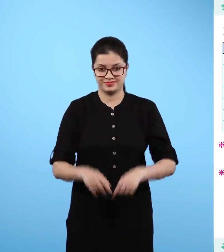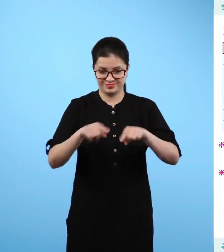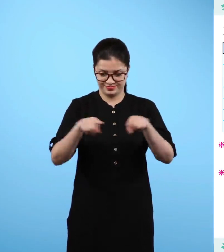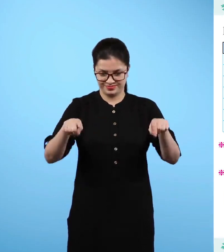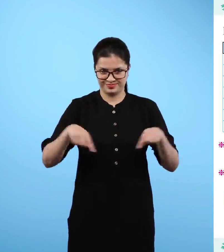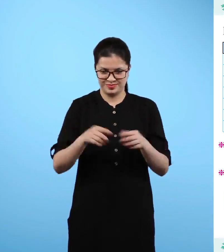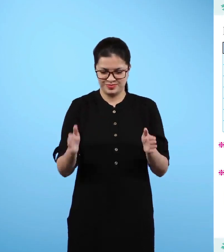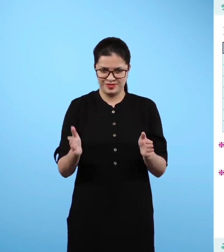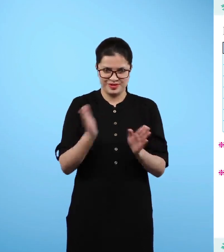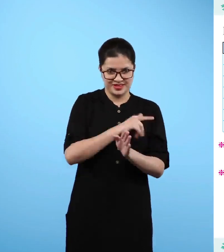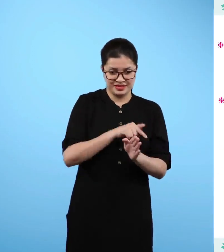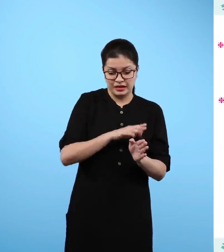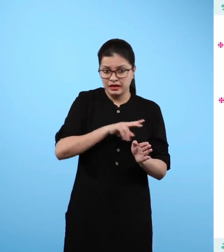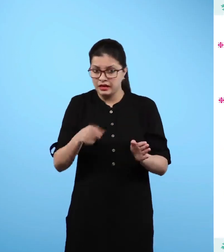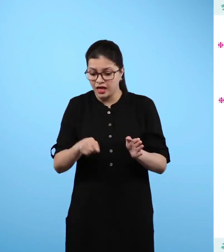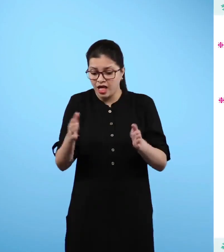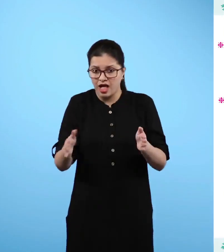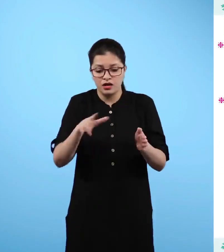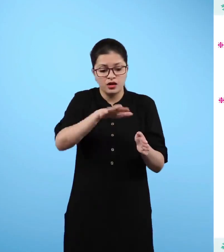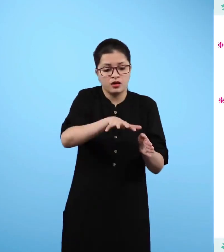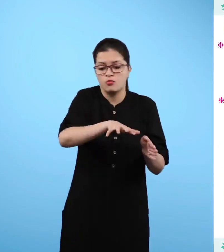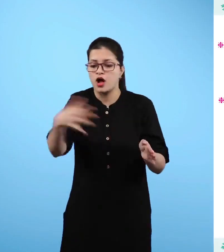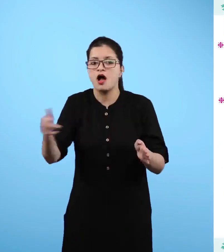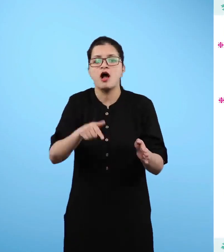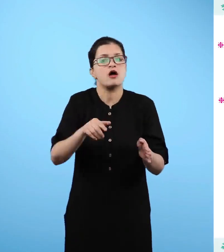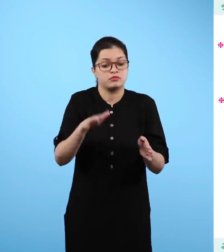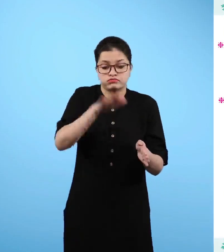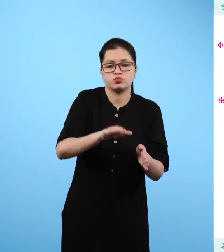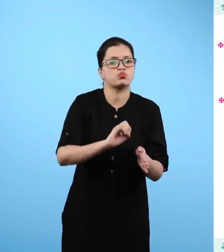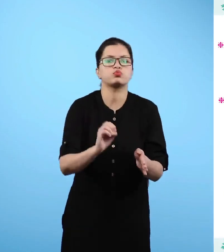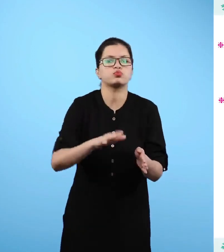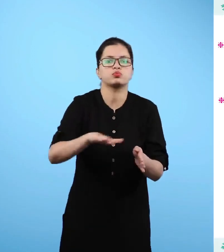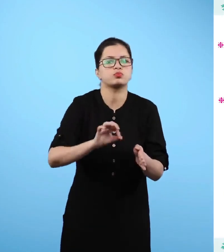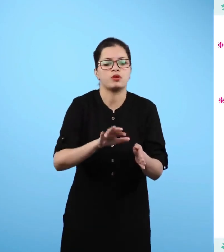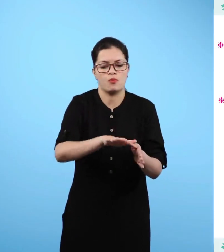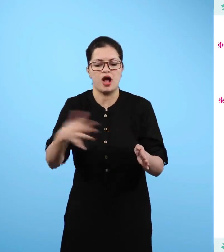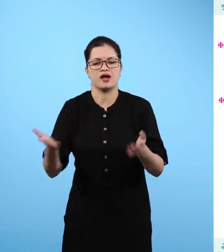List a few. Shapes for an open box.